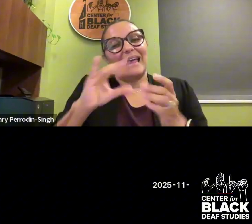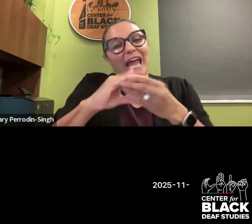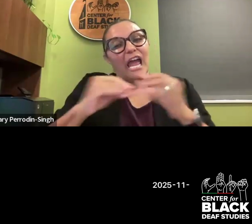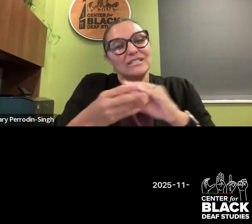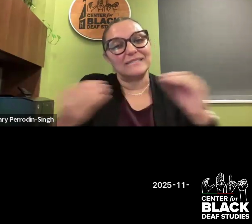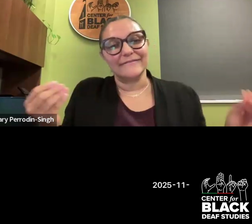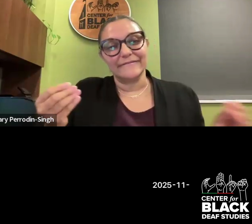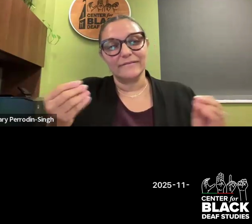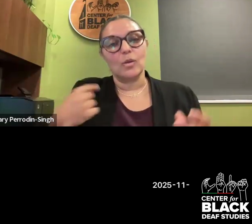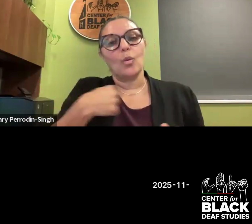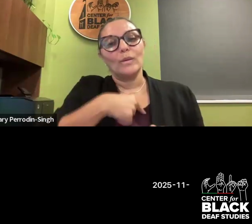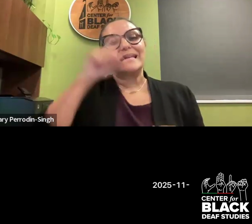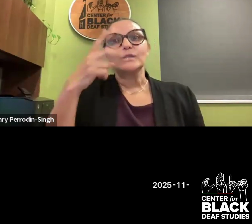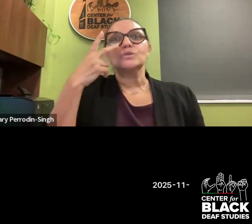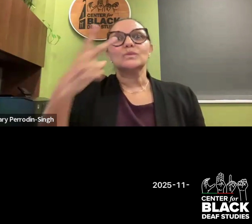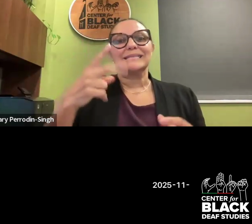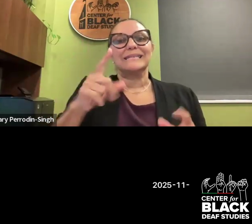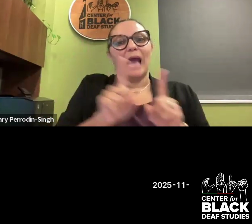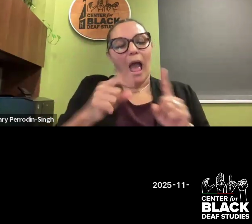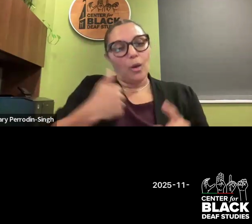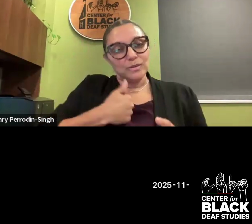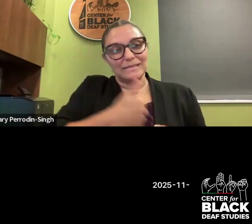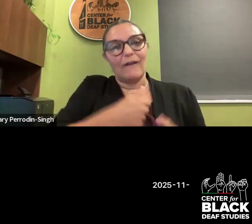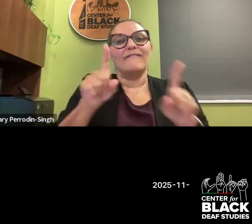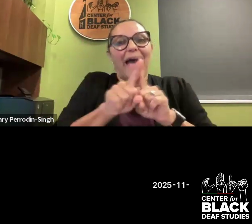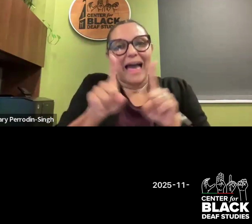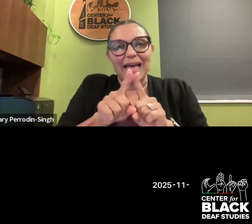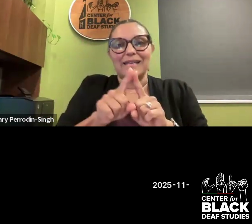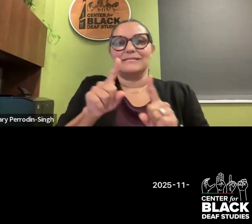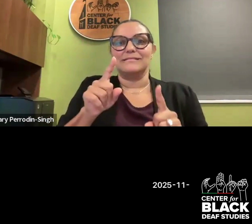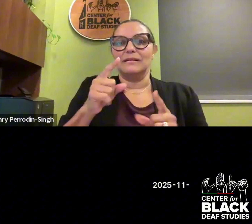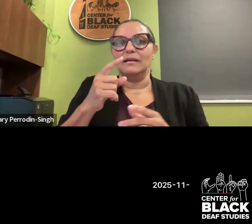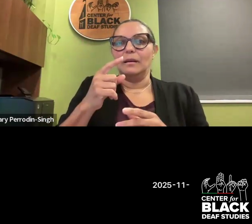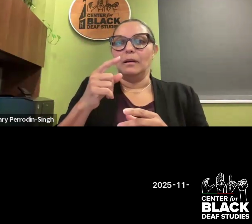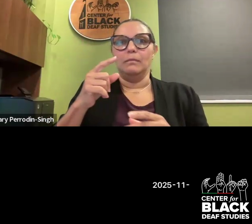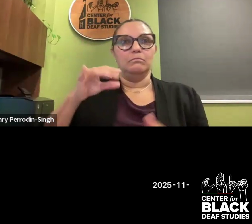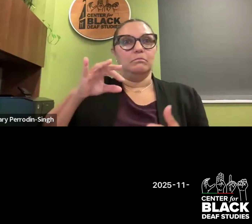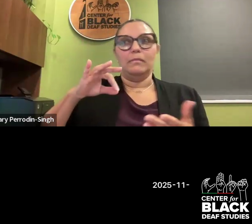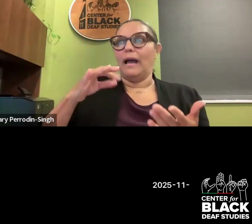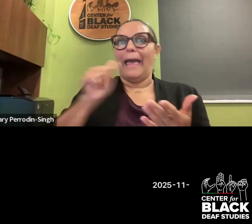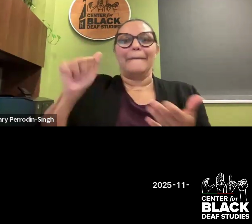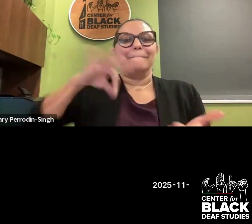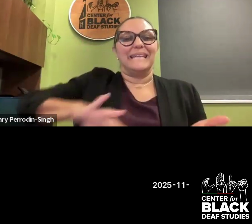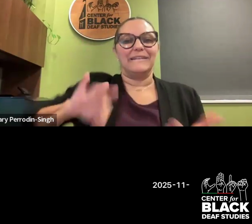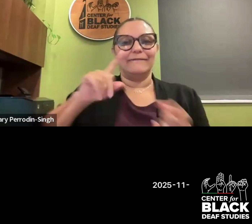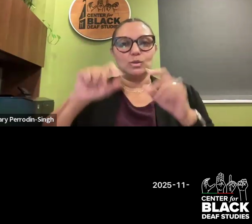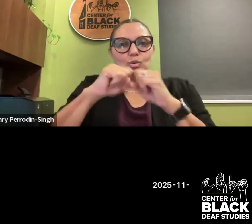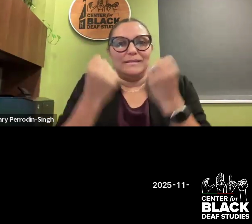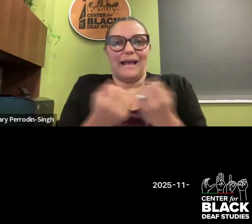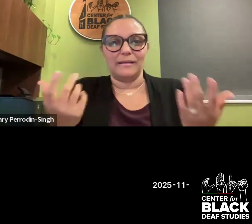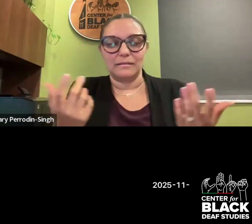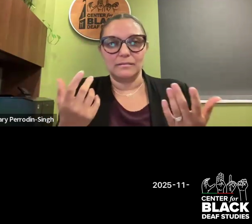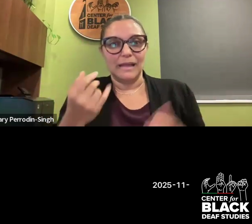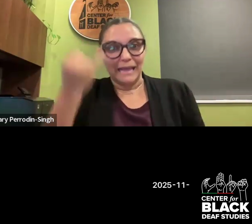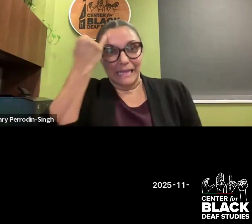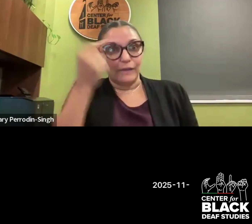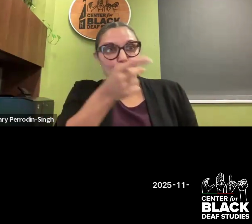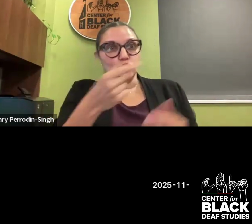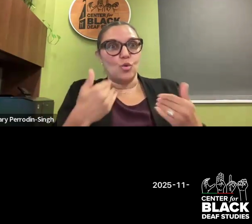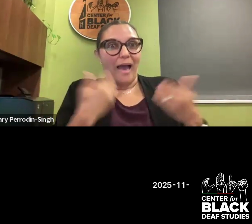We need to change that narrative. We need to be able to see ourselves out in the community and also see ourselves